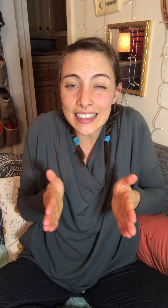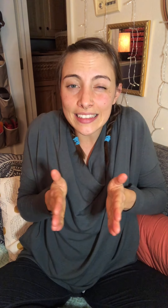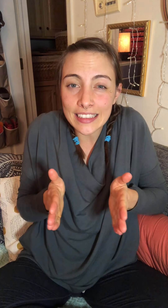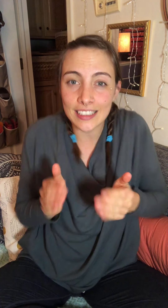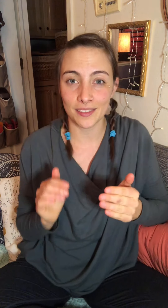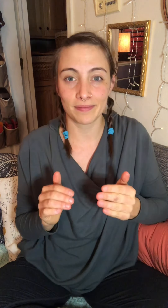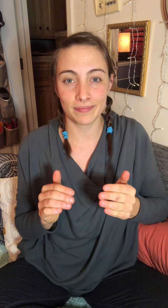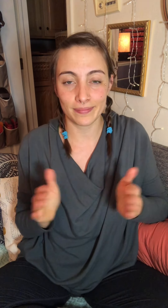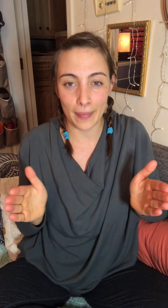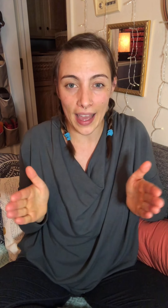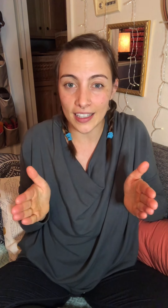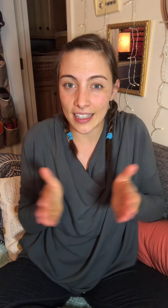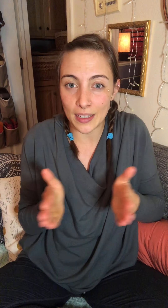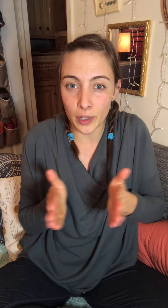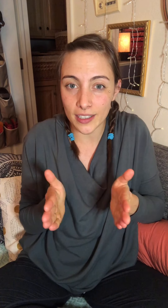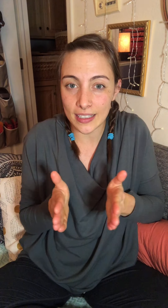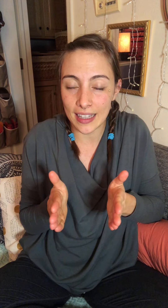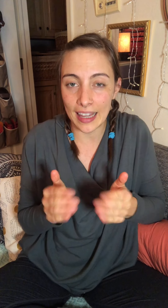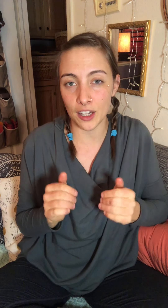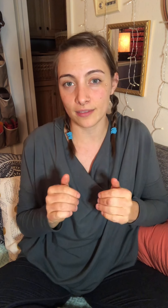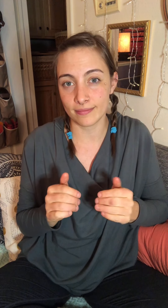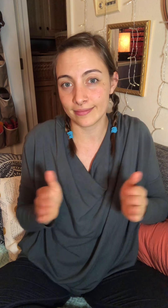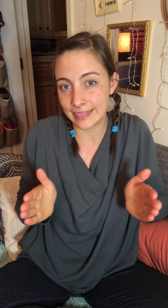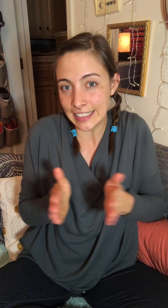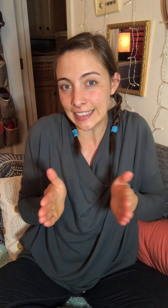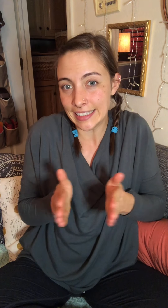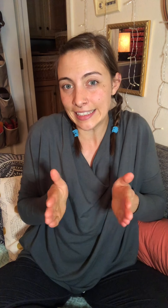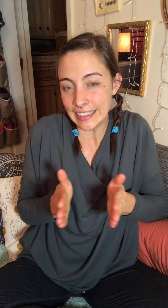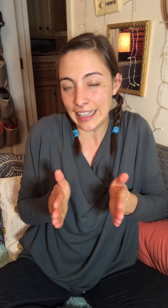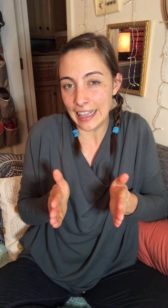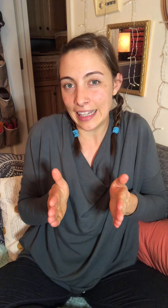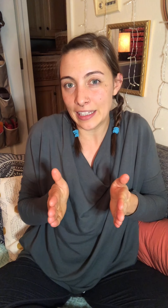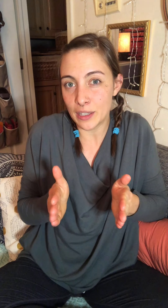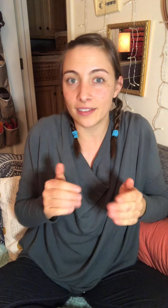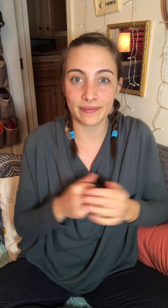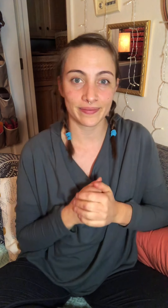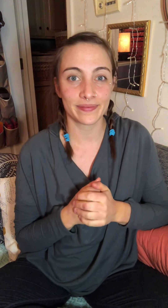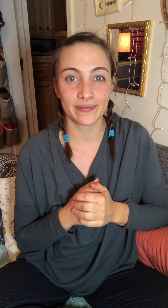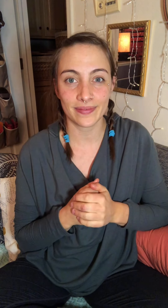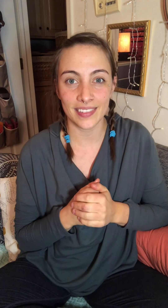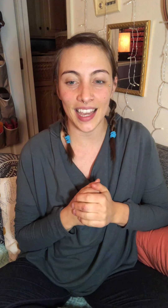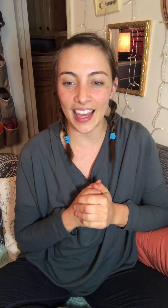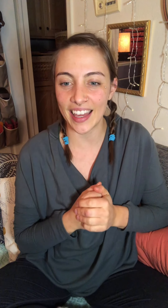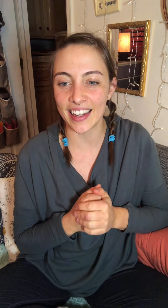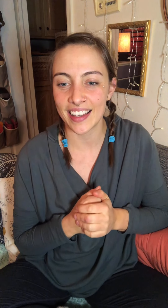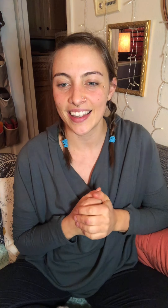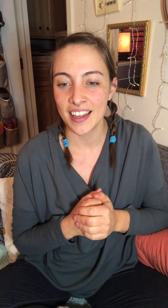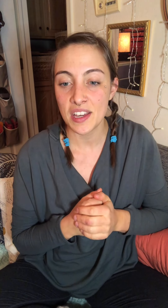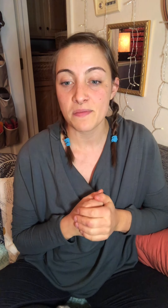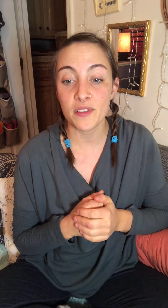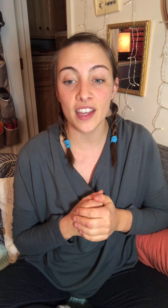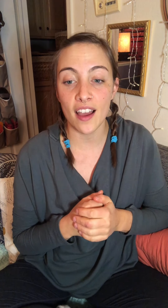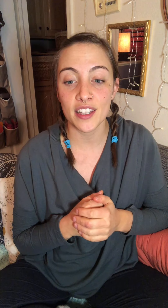and pat inwards. Little, little. Good. Moving on